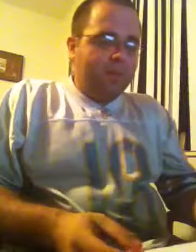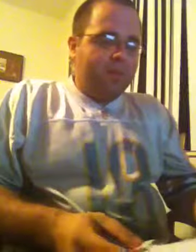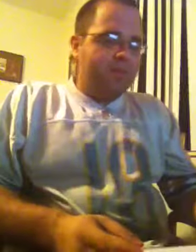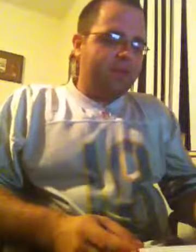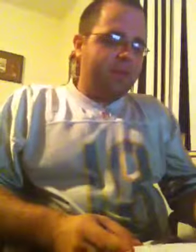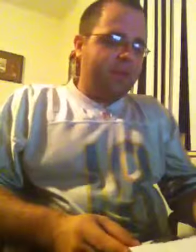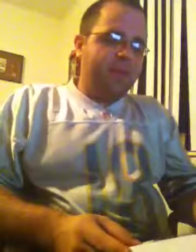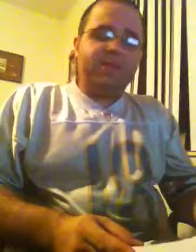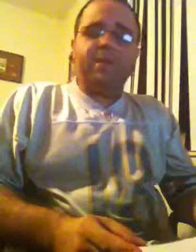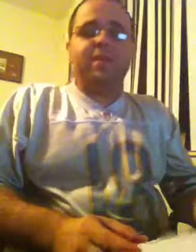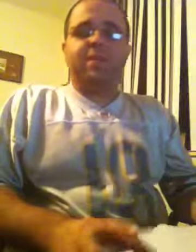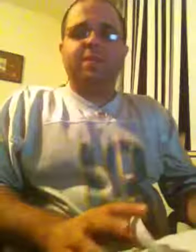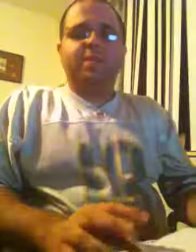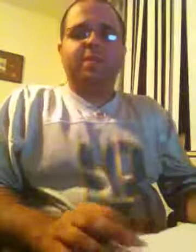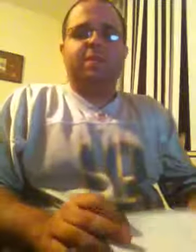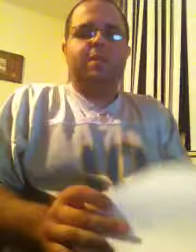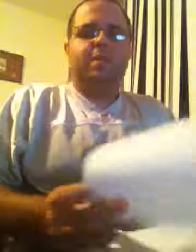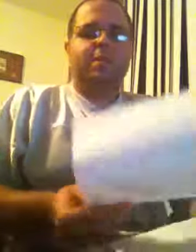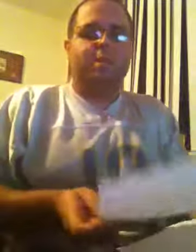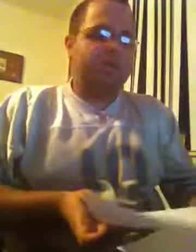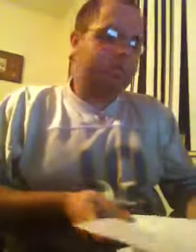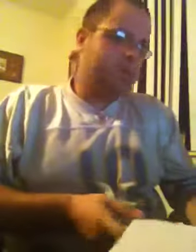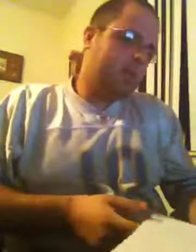believe life is like this.